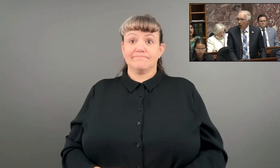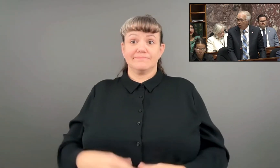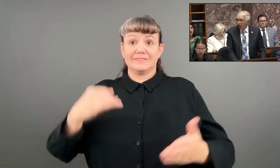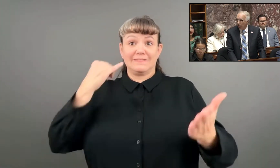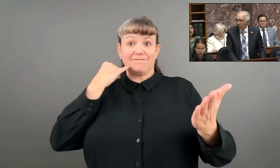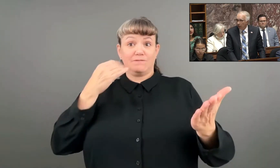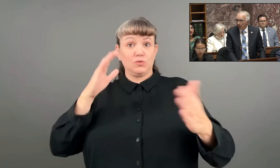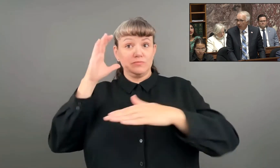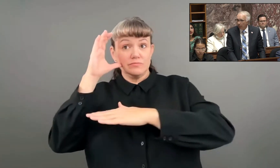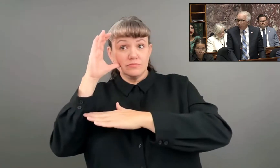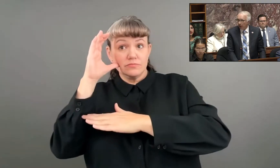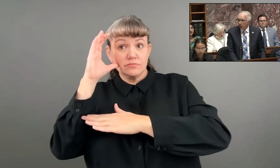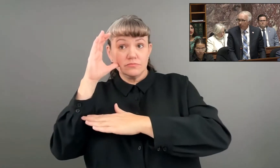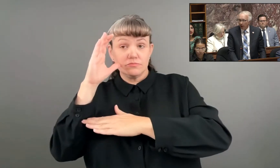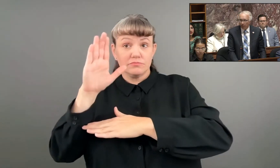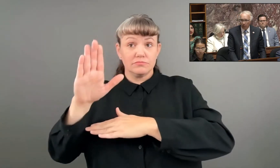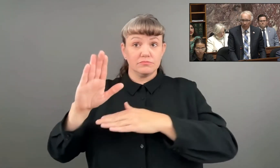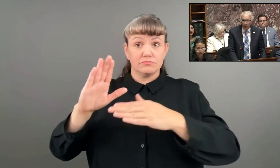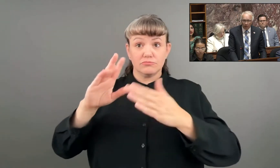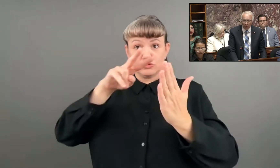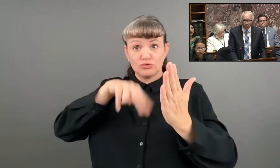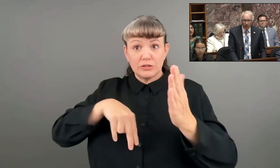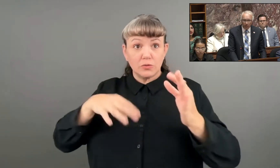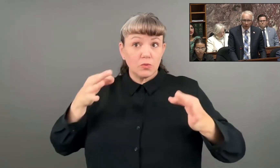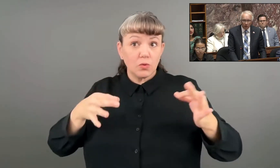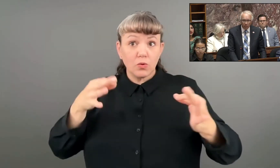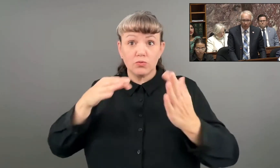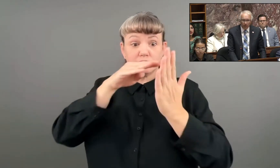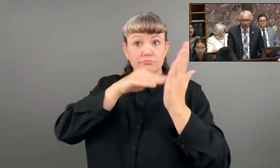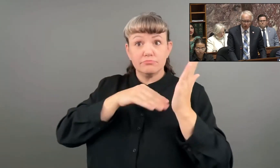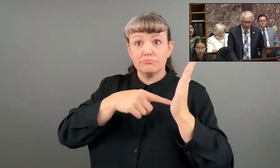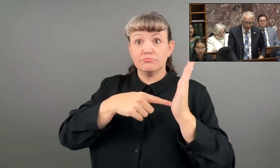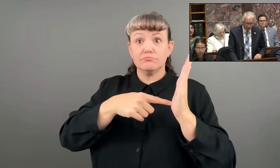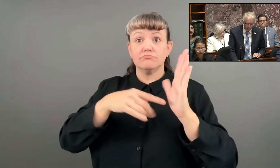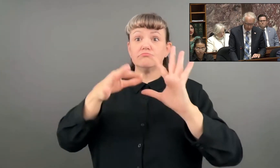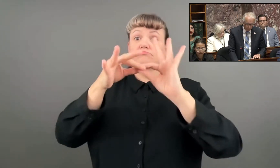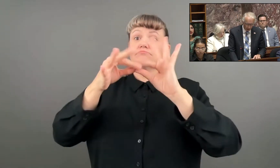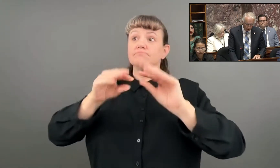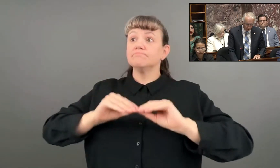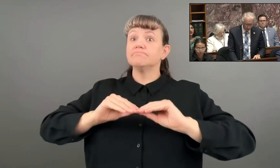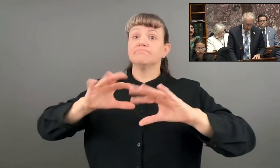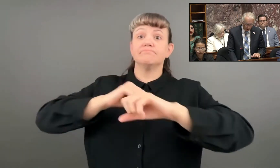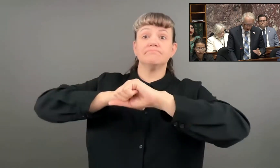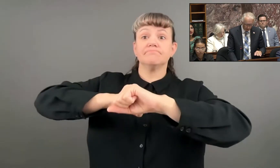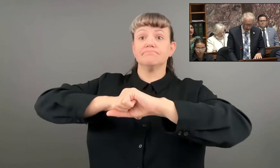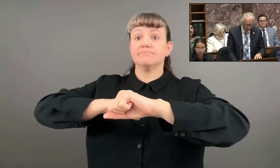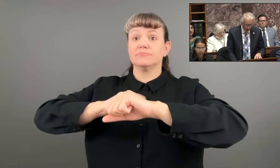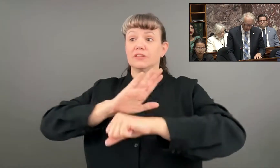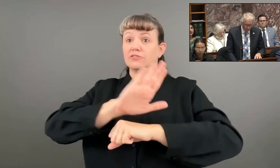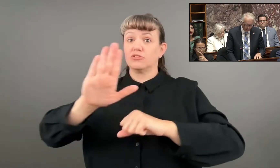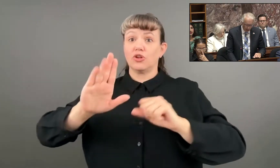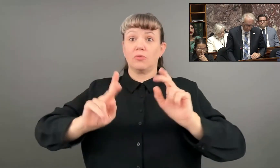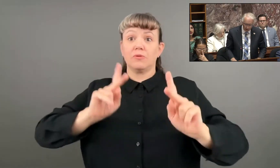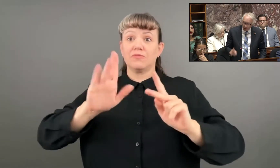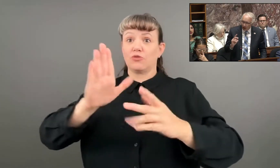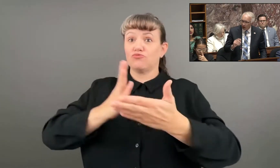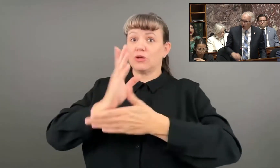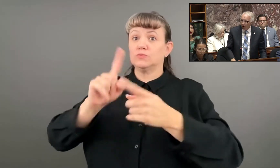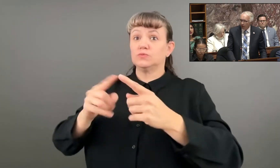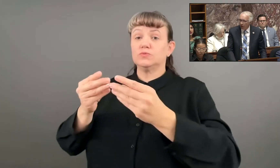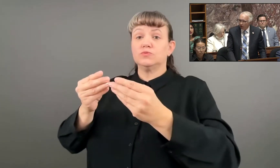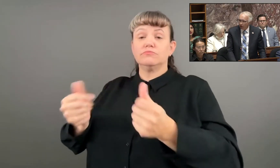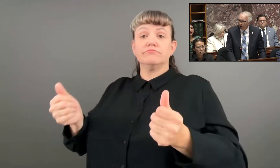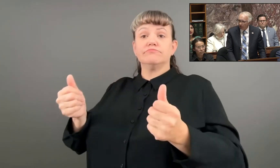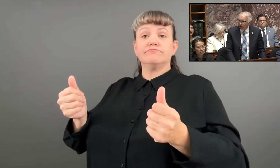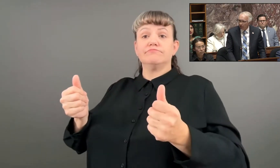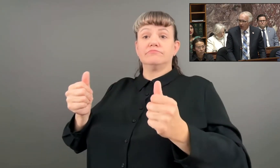did not argue the protection of private property rights or the extinguishment of Indigenous rights. So I find it interesting, the argument being made. But here's